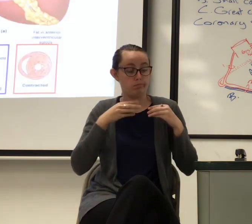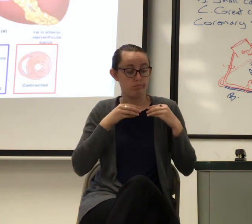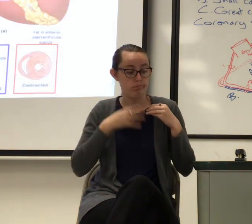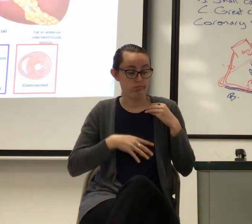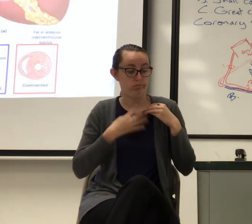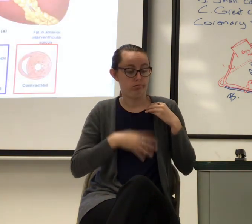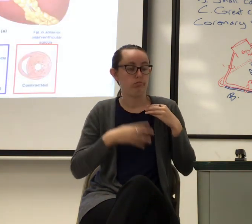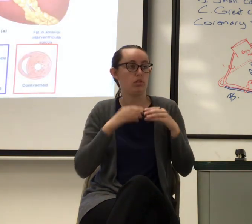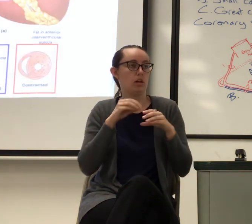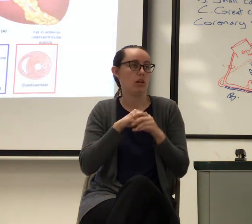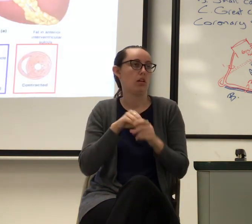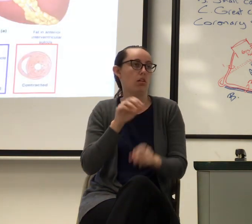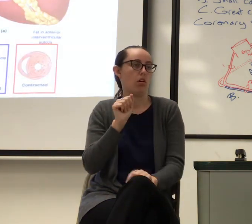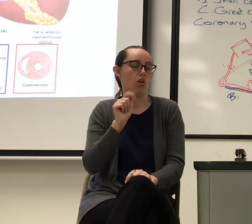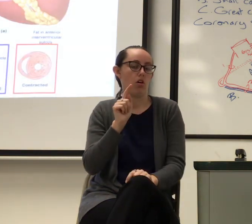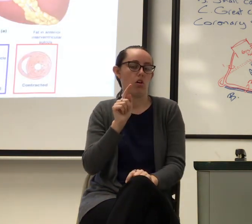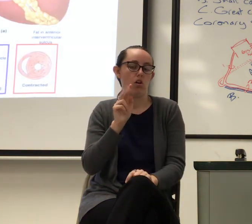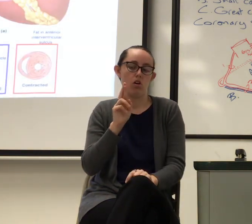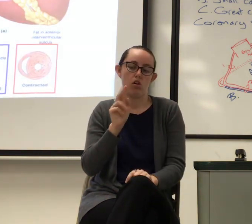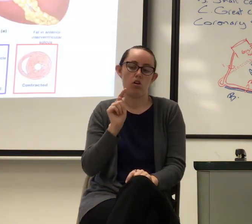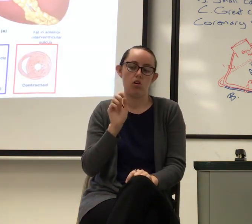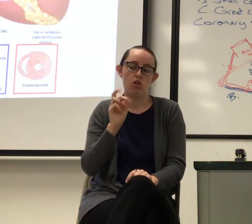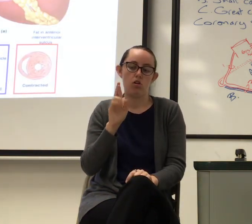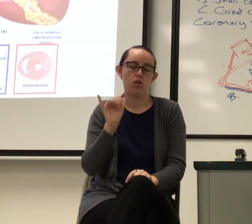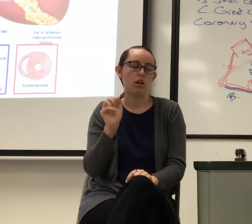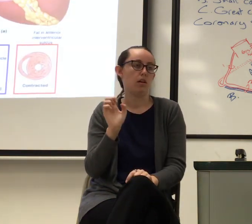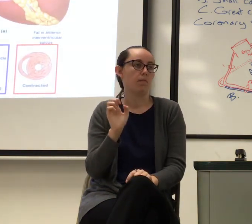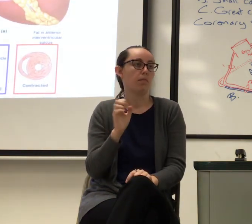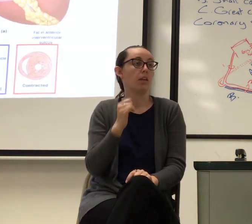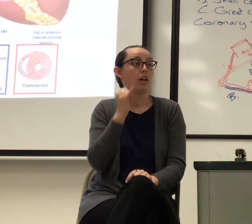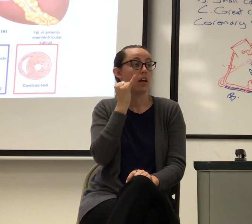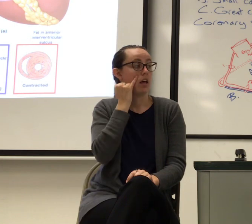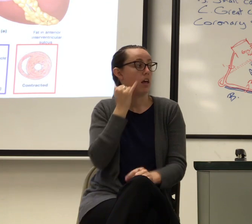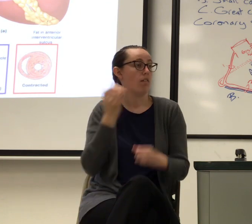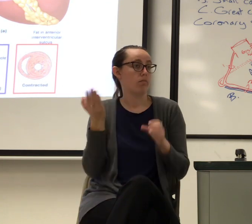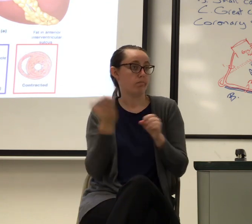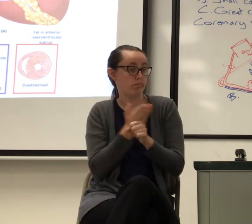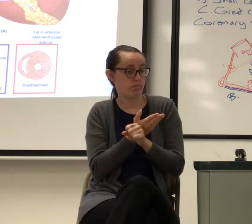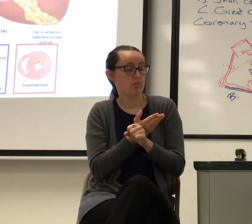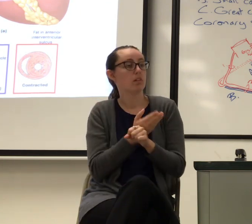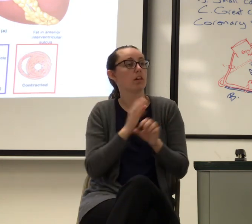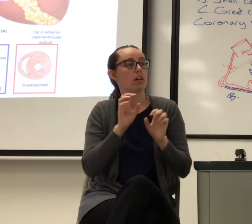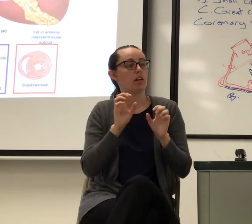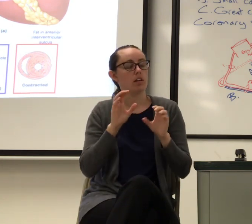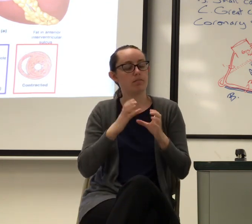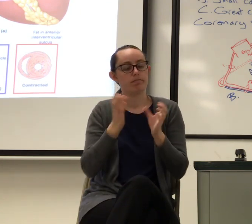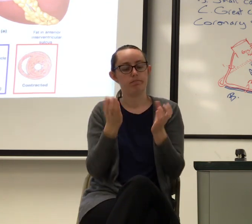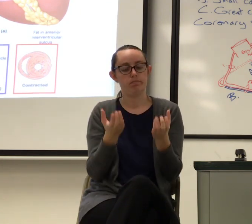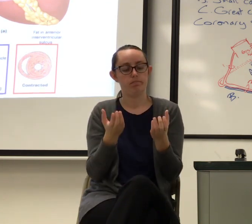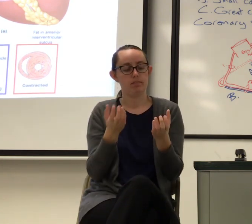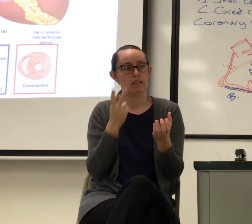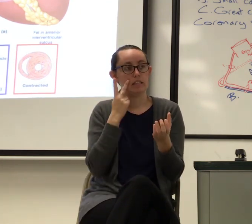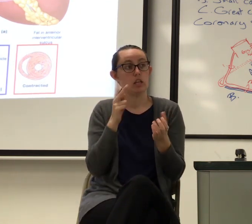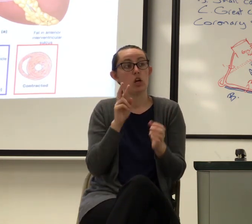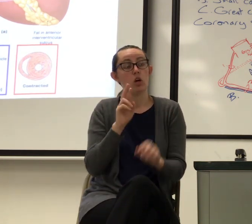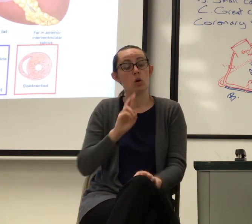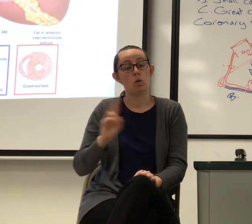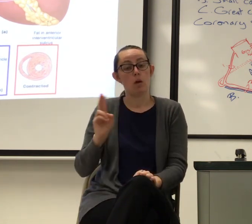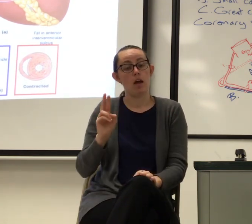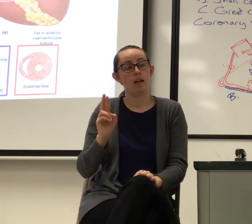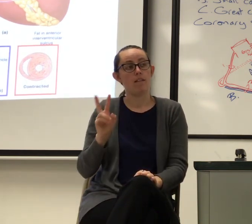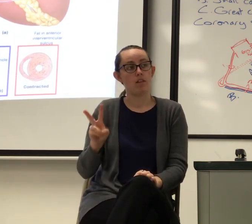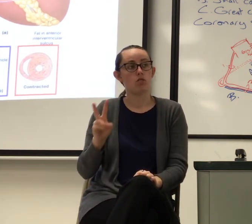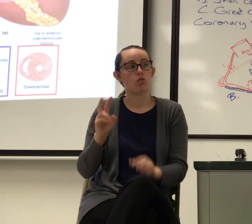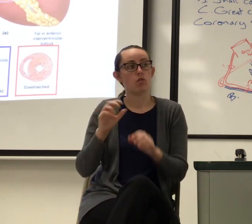If you chop the heart off and get a cross-sectional view of the ventricles, you can see that the right ventricle shape is more like a